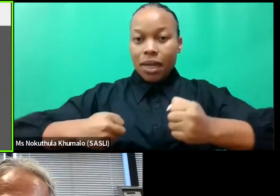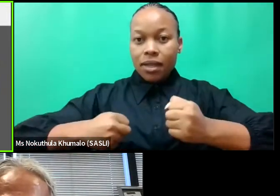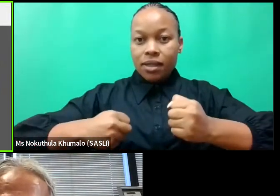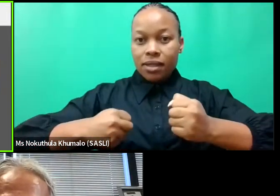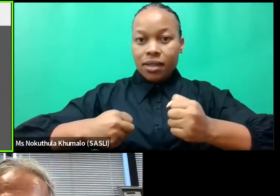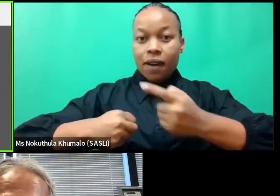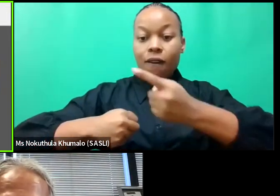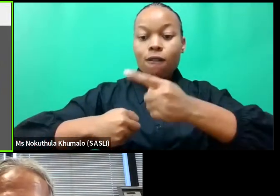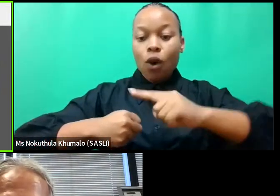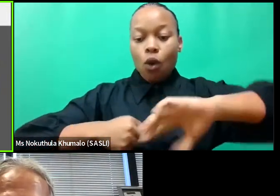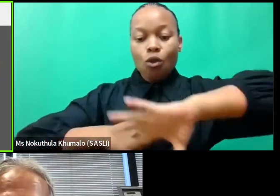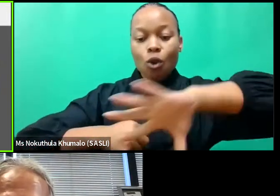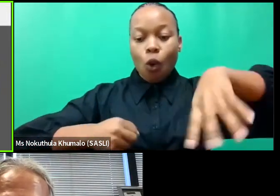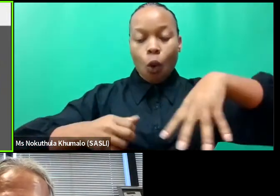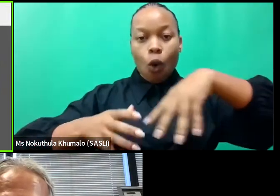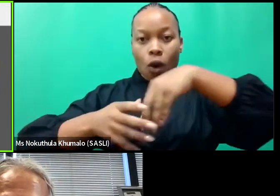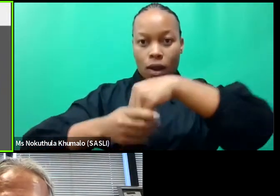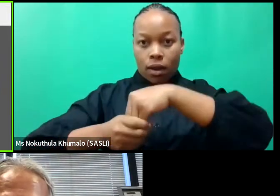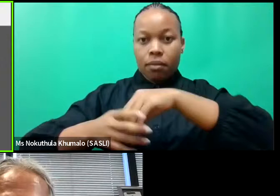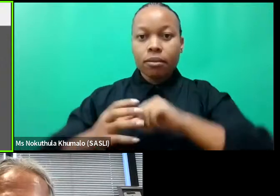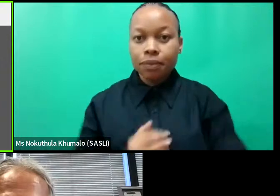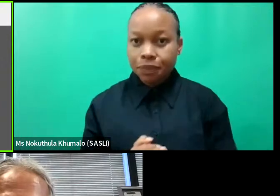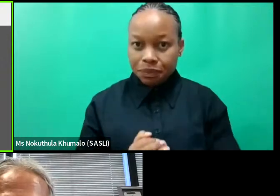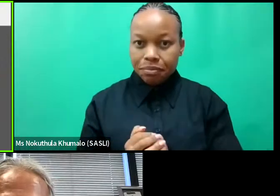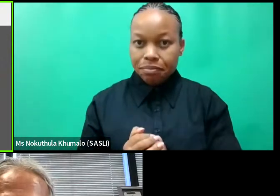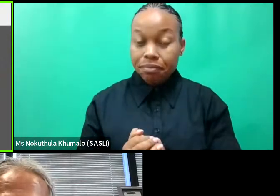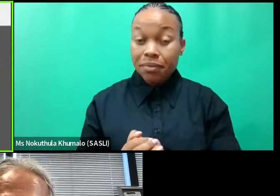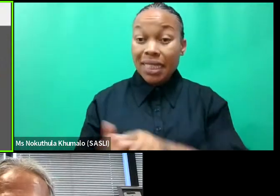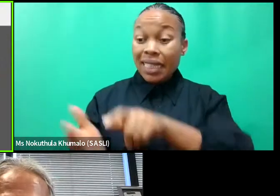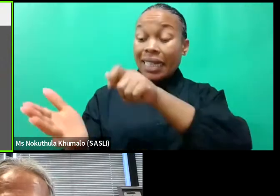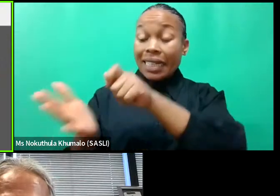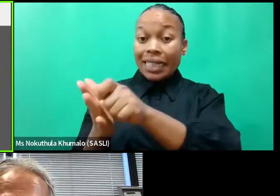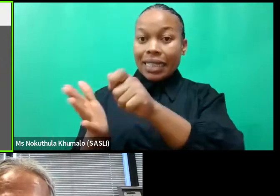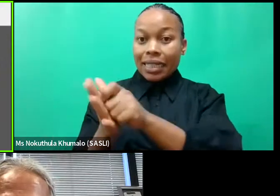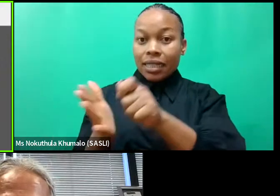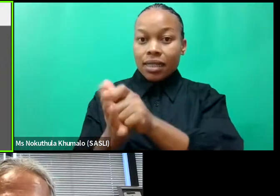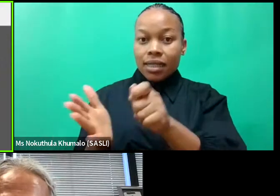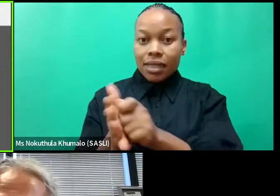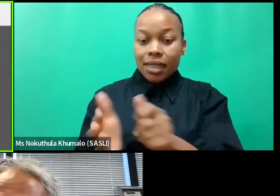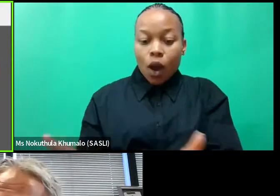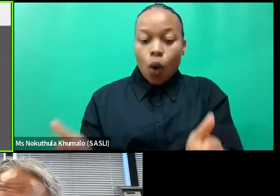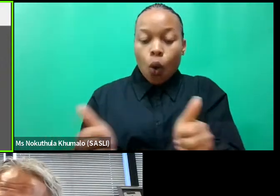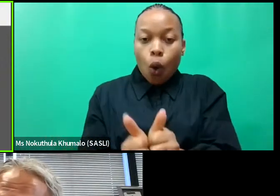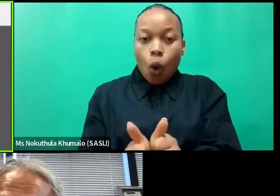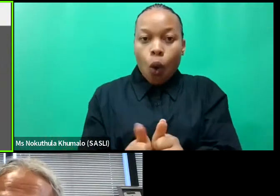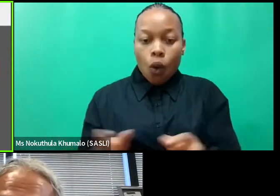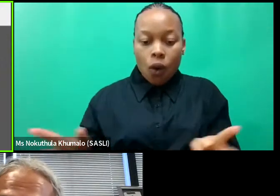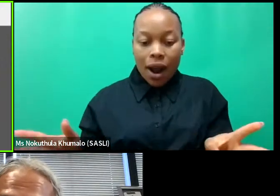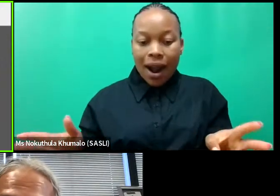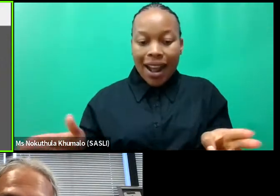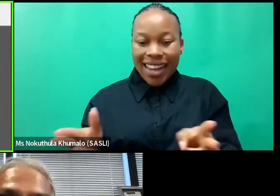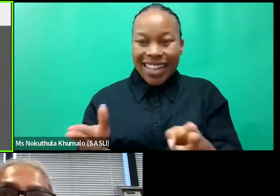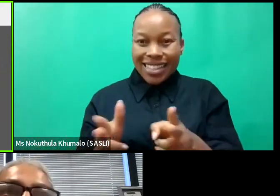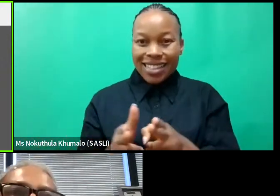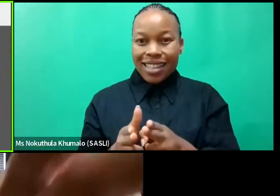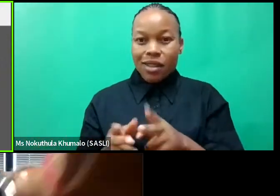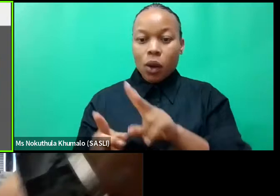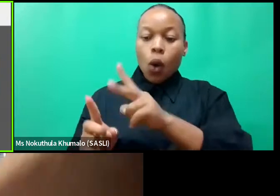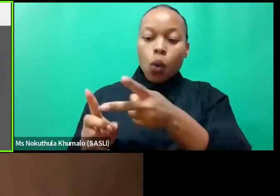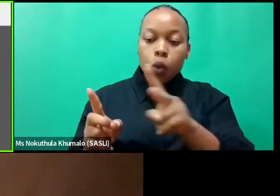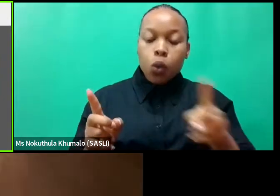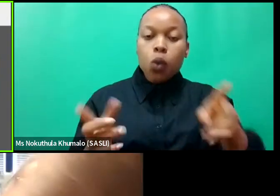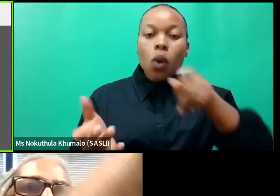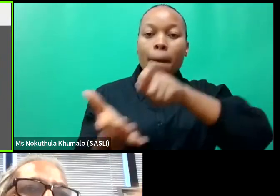He has written and co-edited many publications on inclusive education in South Africa. His area